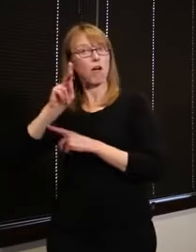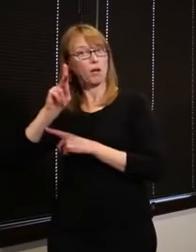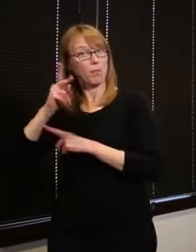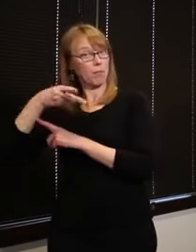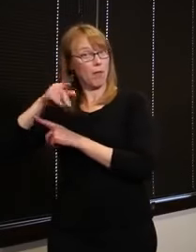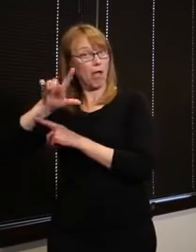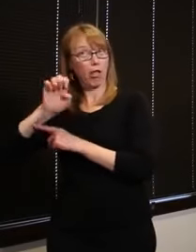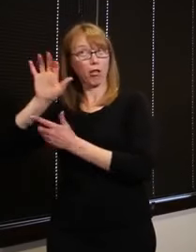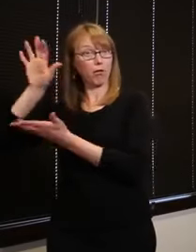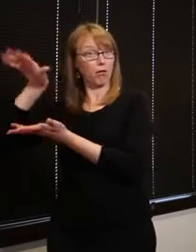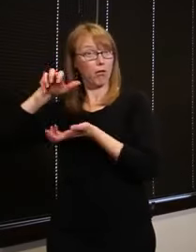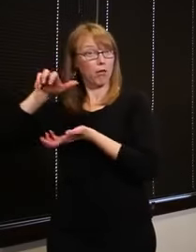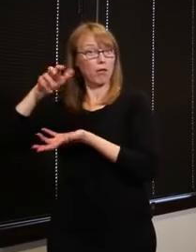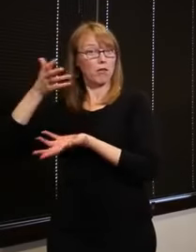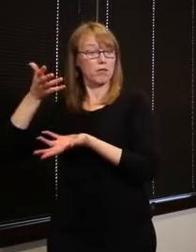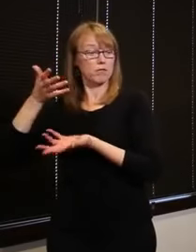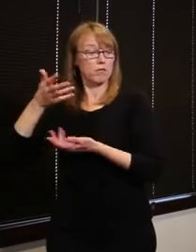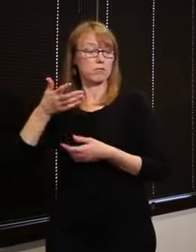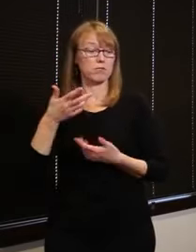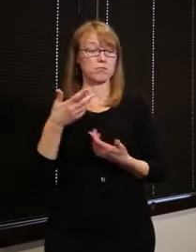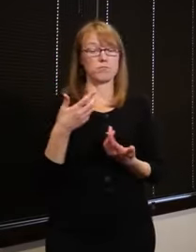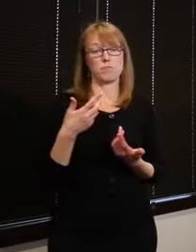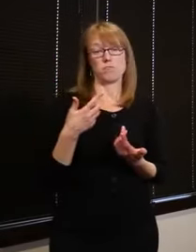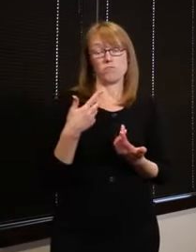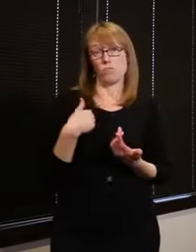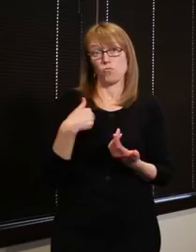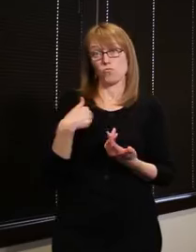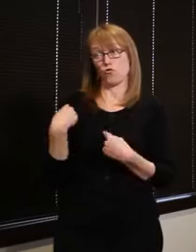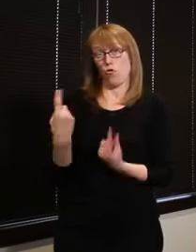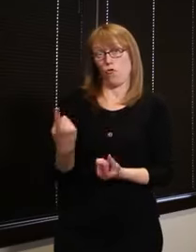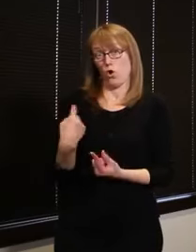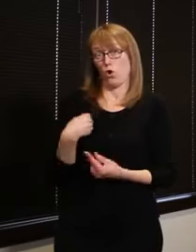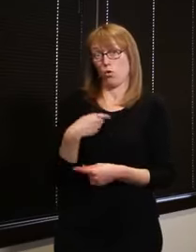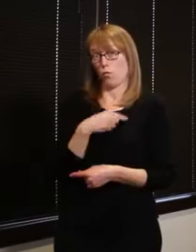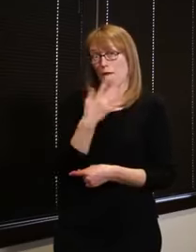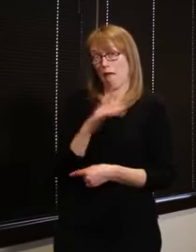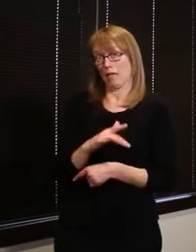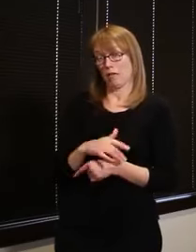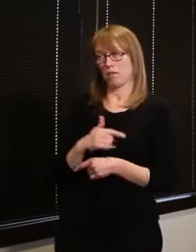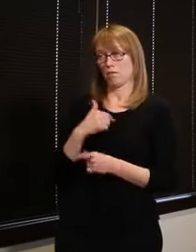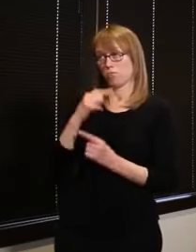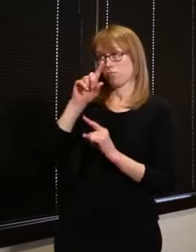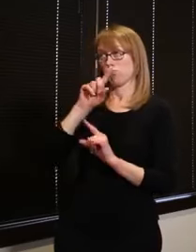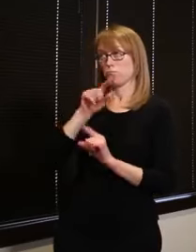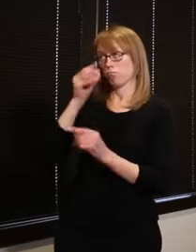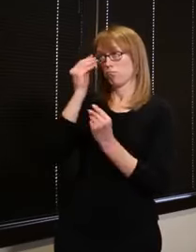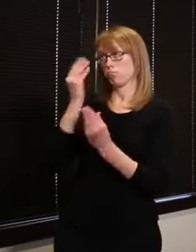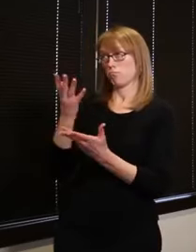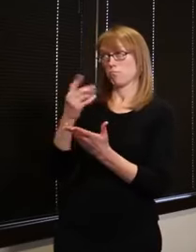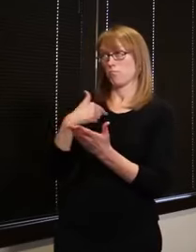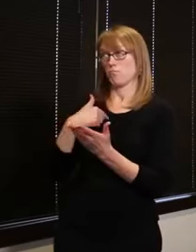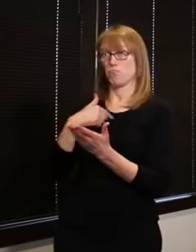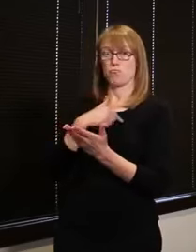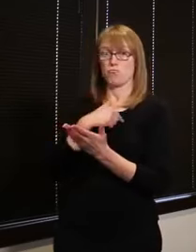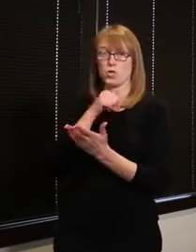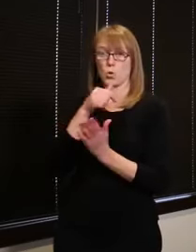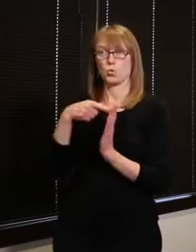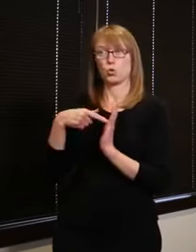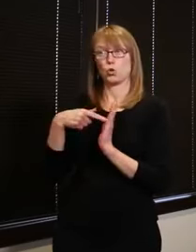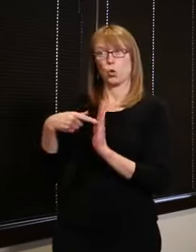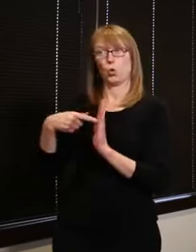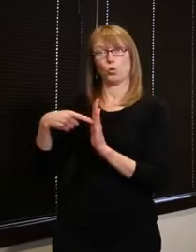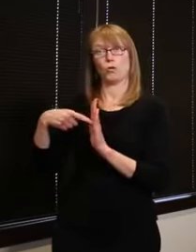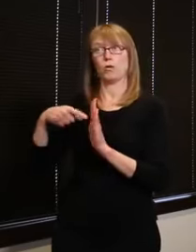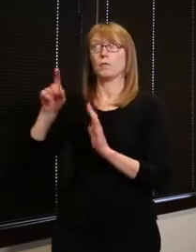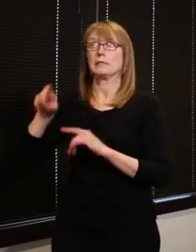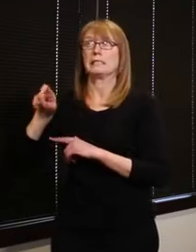we don't have to show need because we're keeping up with demand right now. Do you see any need